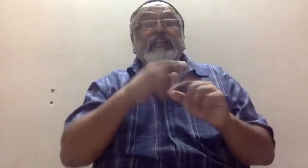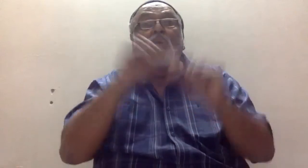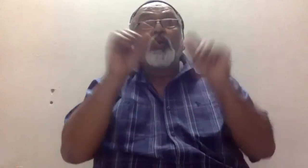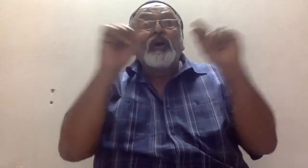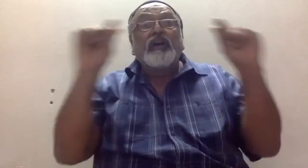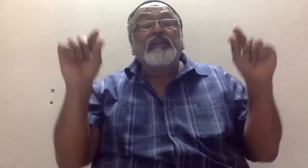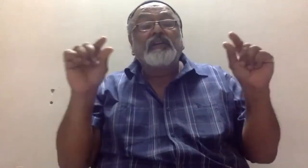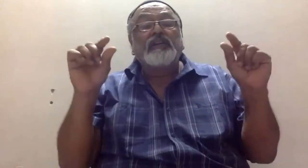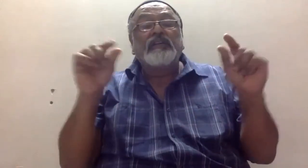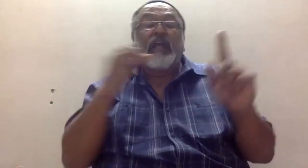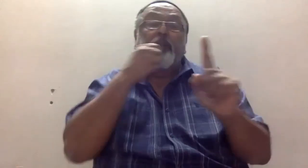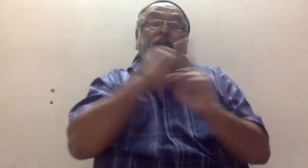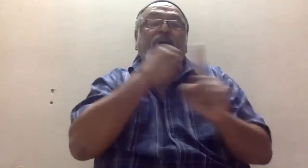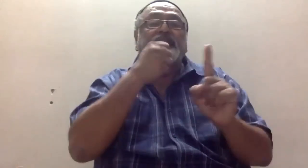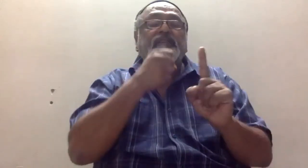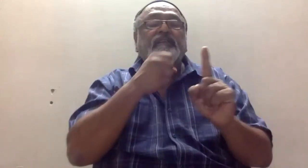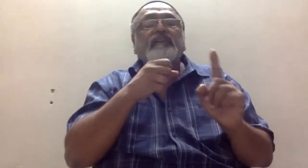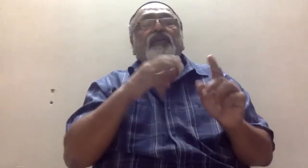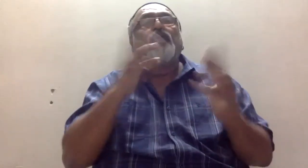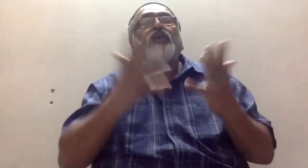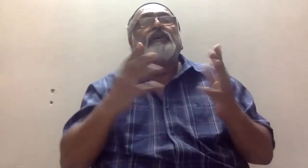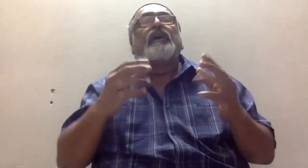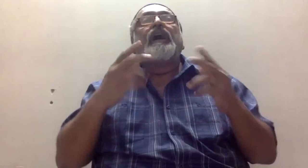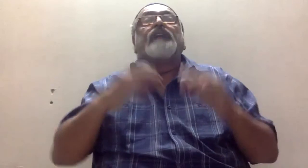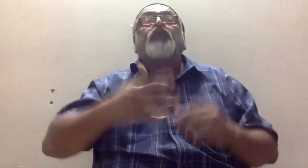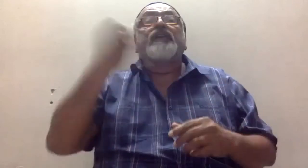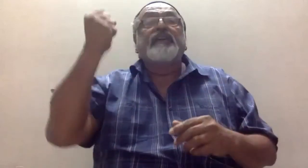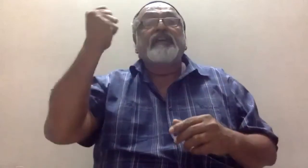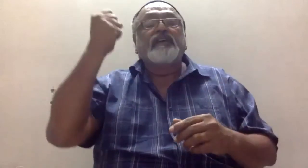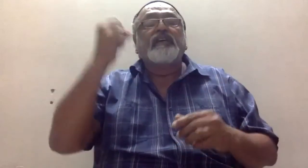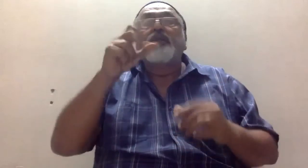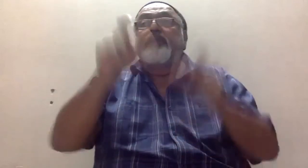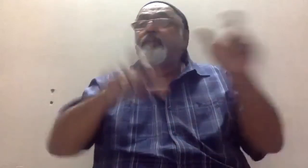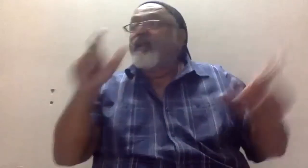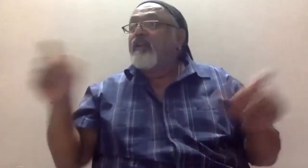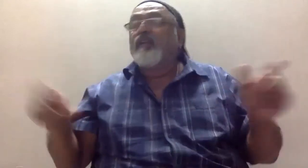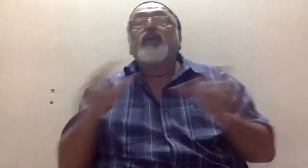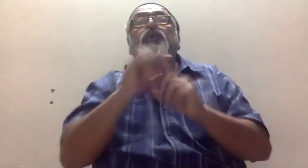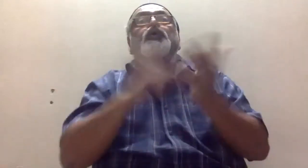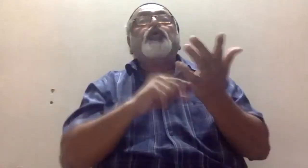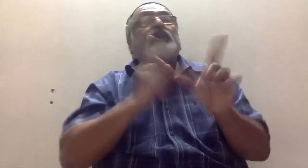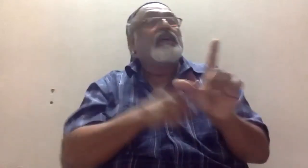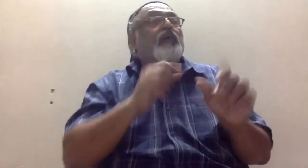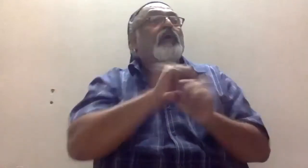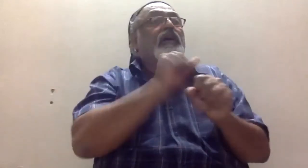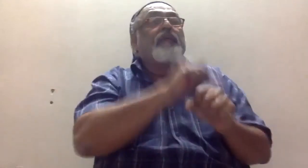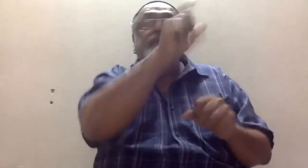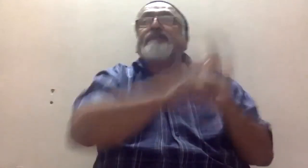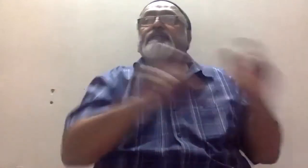and authorities against whom the judgment is passed, the duty bearers, look at persons with disabilities. And this is very